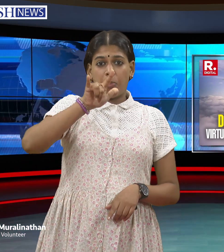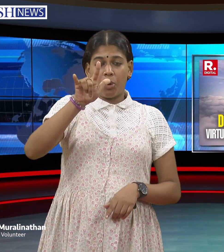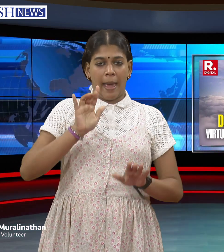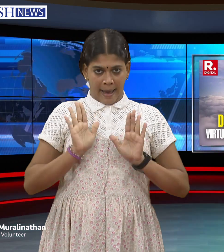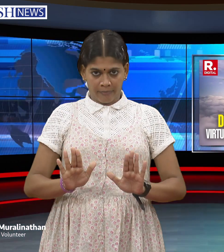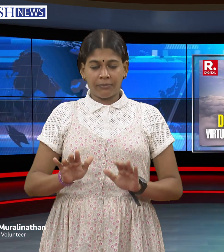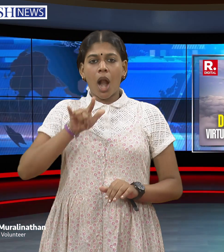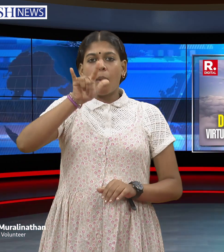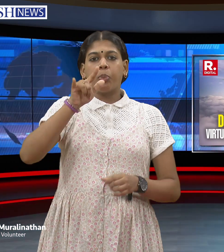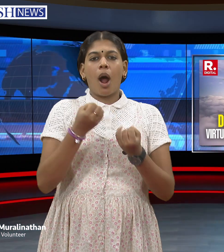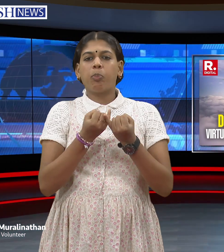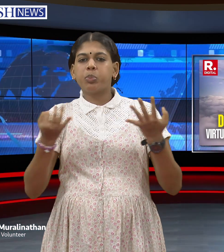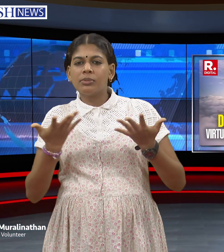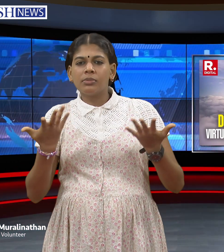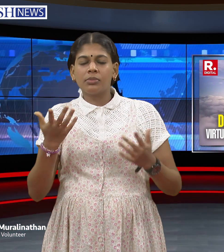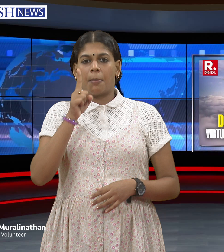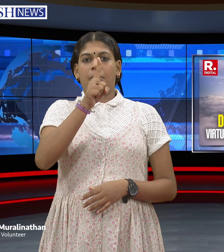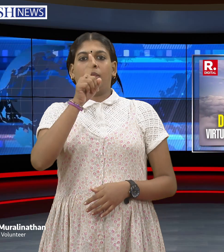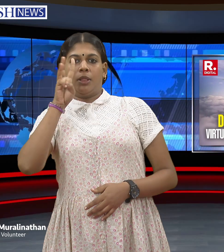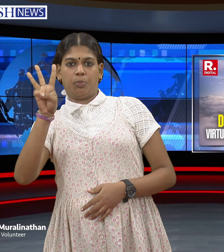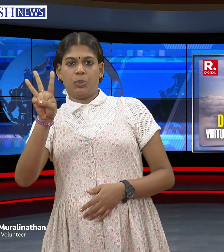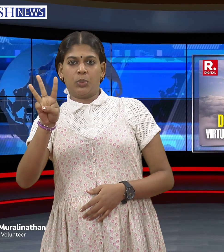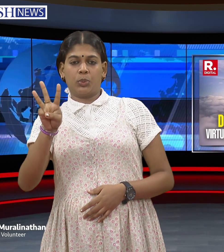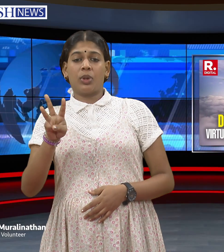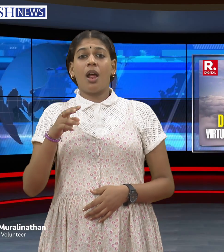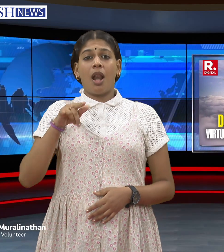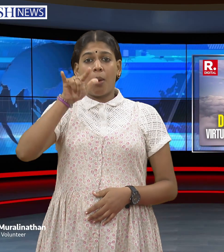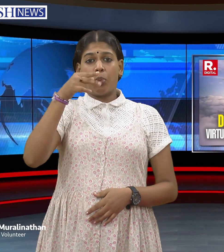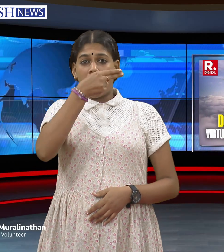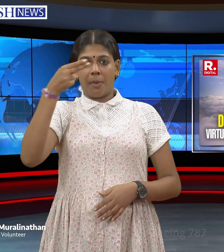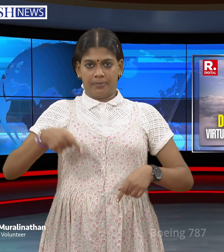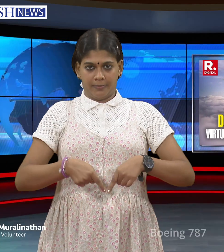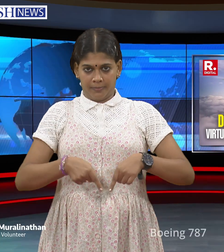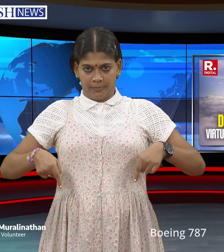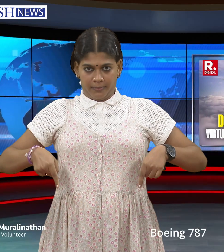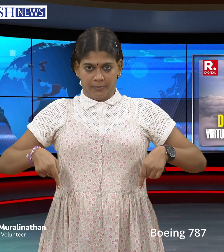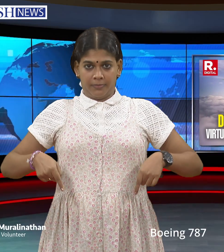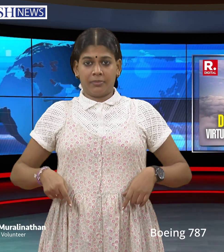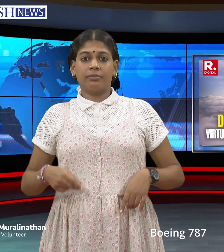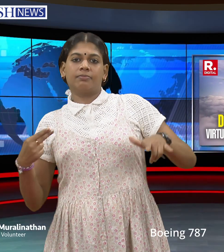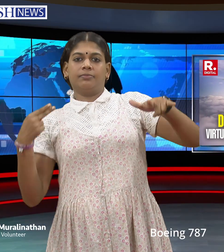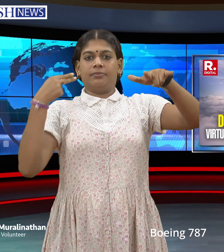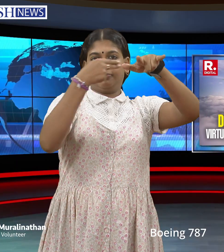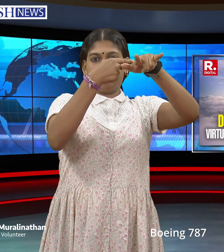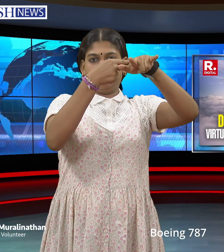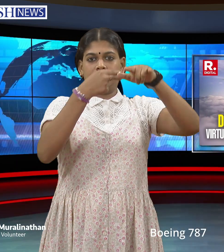issued by the DGCA. 13 of these were scheduled to be operated by a Boeing 787 aircraft, it